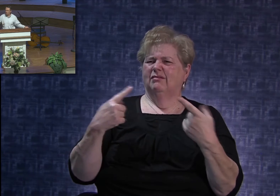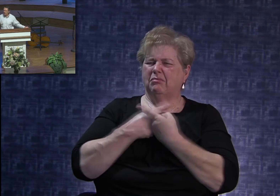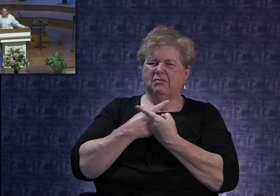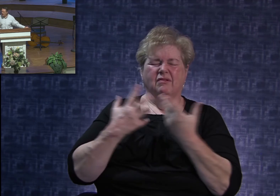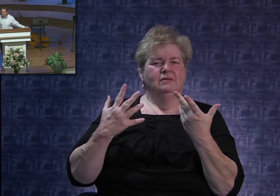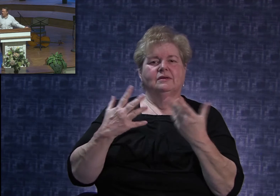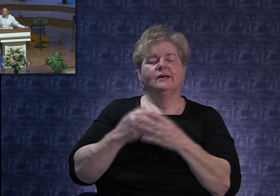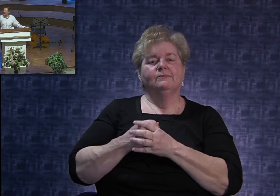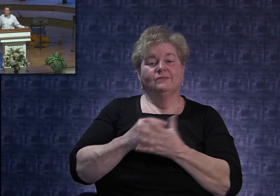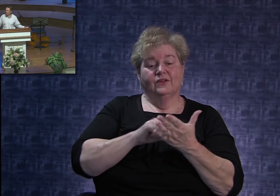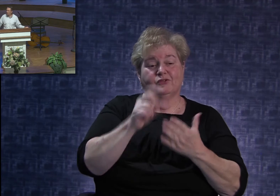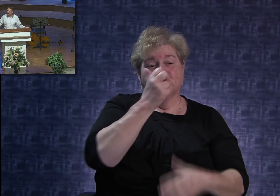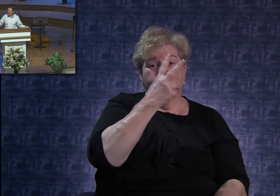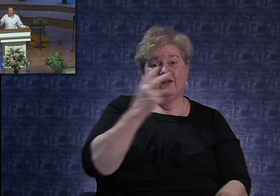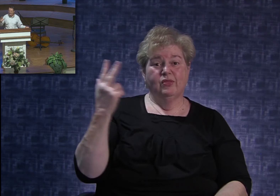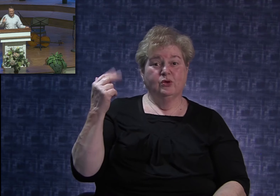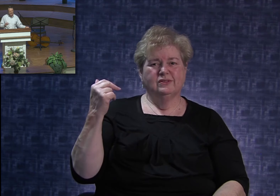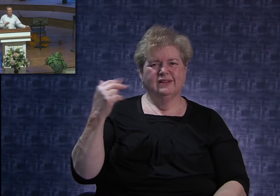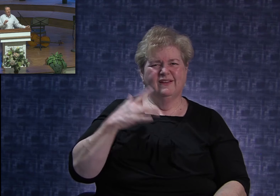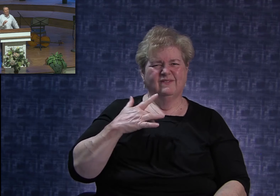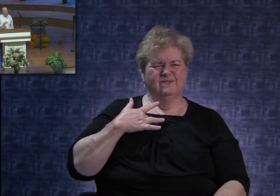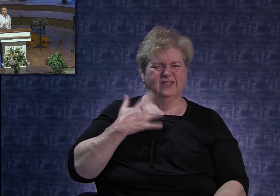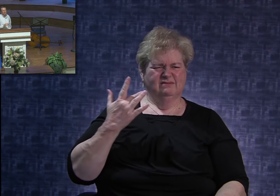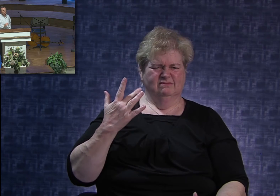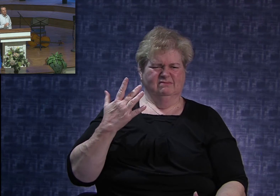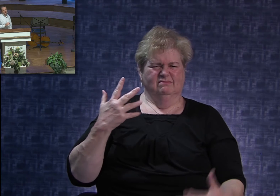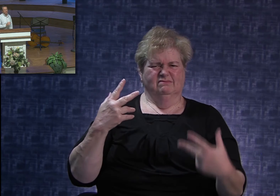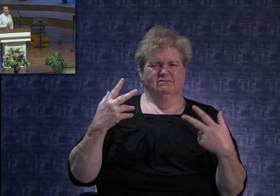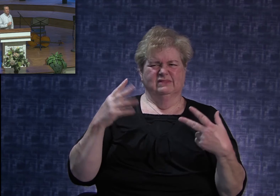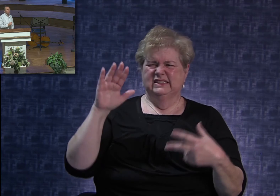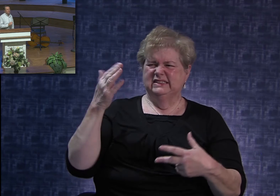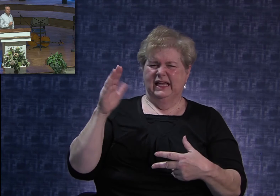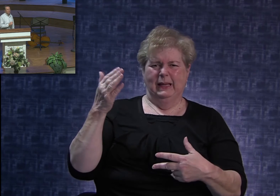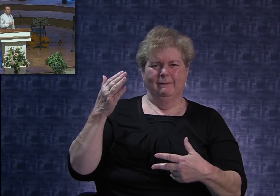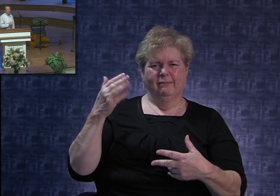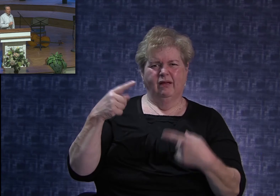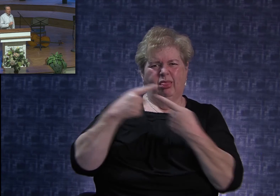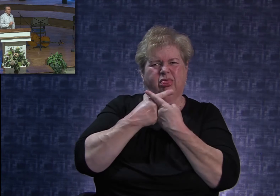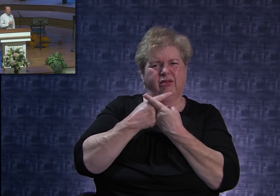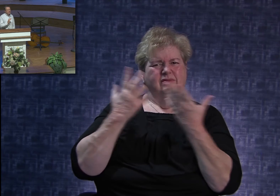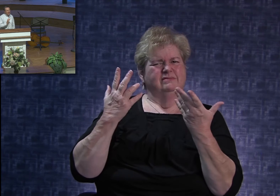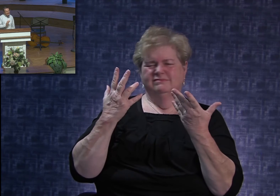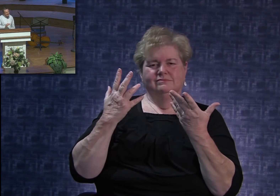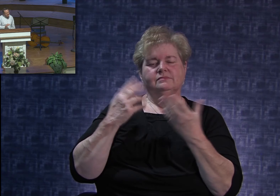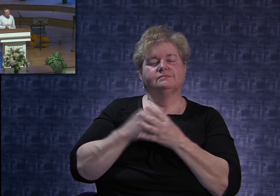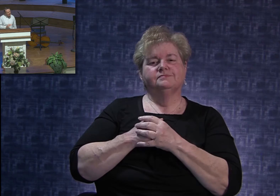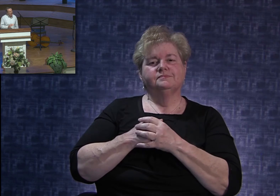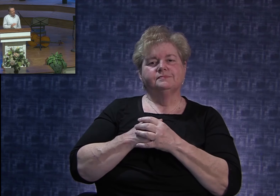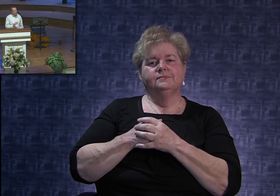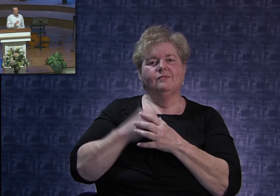verse 13, at some level, they seem to contradict each other a little bit. This